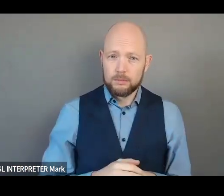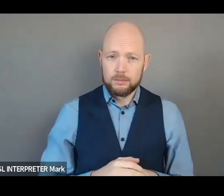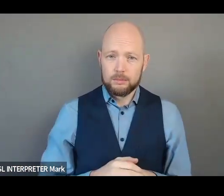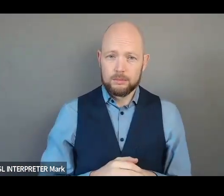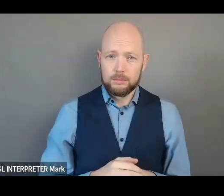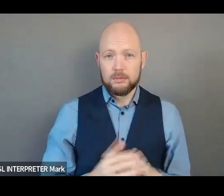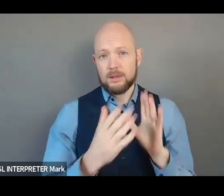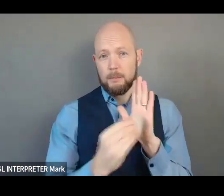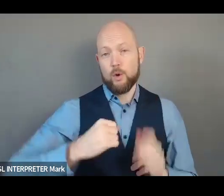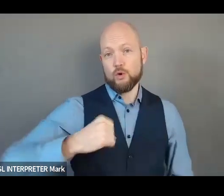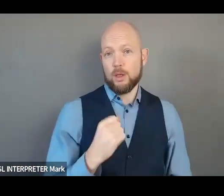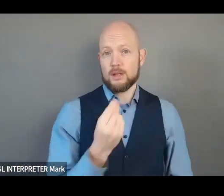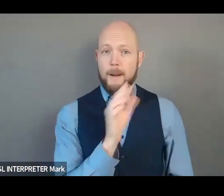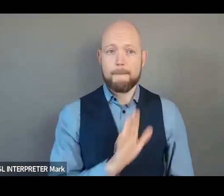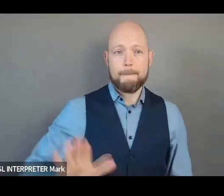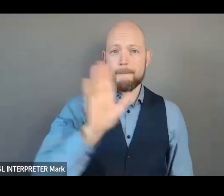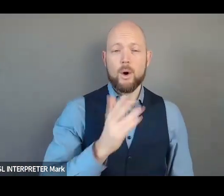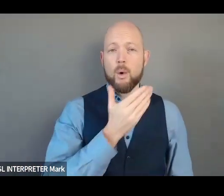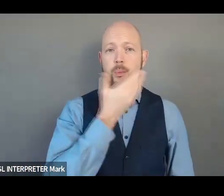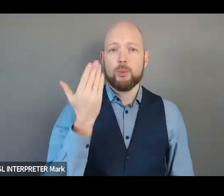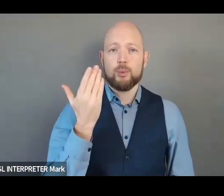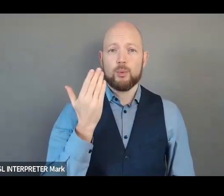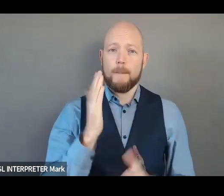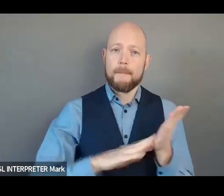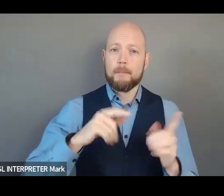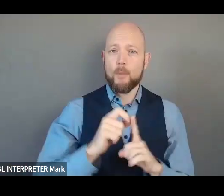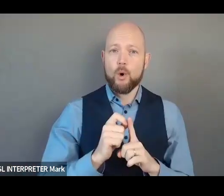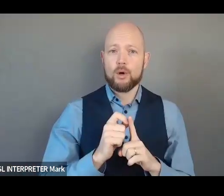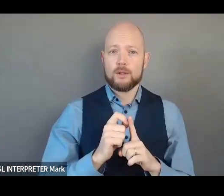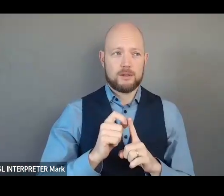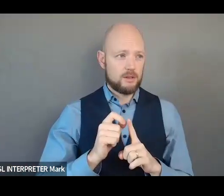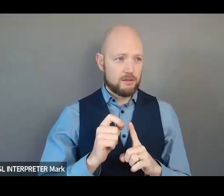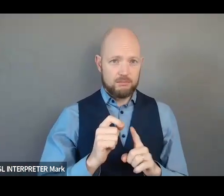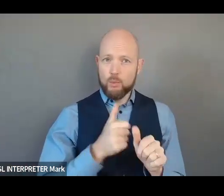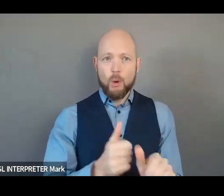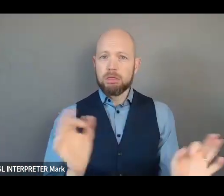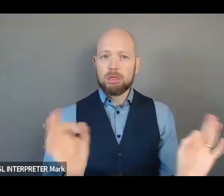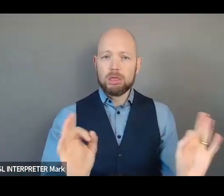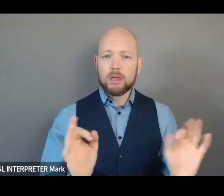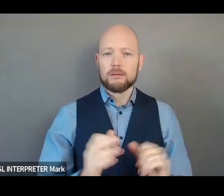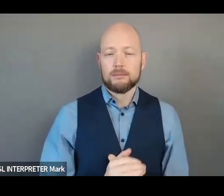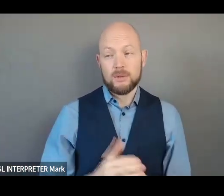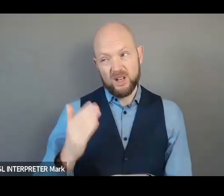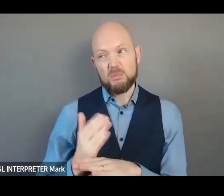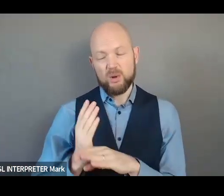specialists, for example, that employers need to be part of an ecosystem of change across the